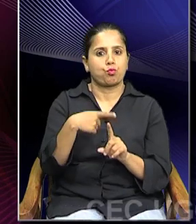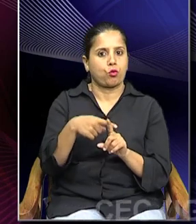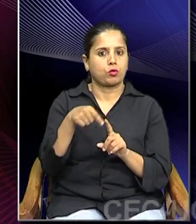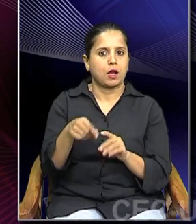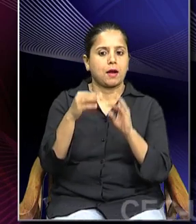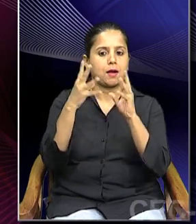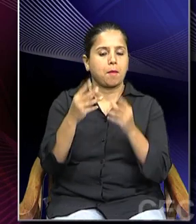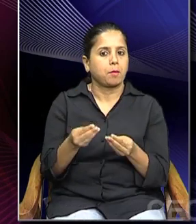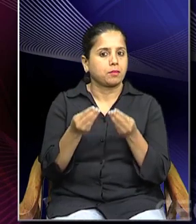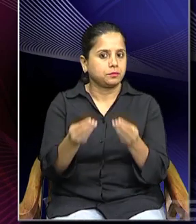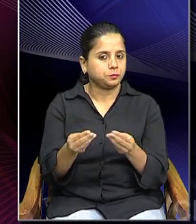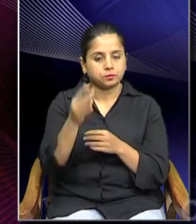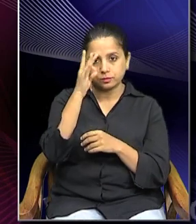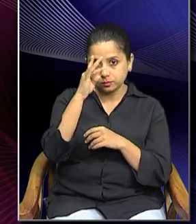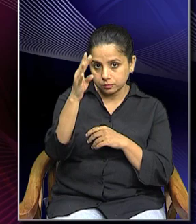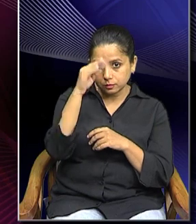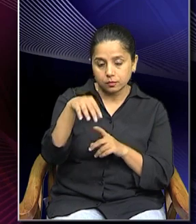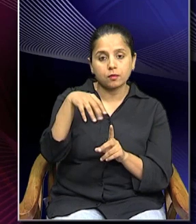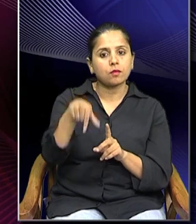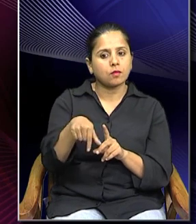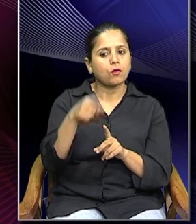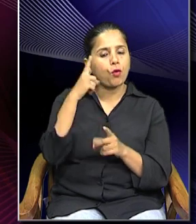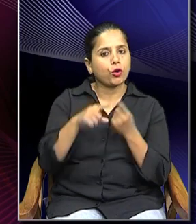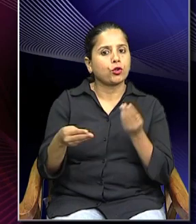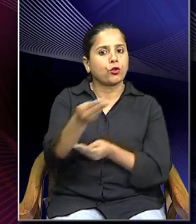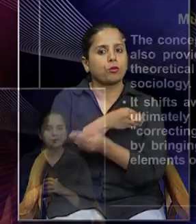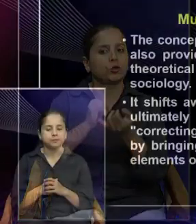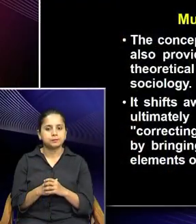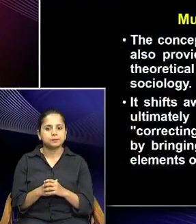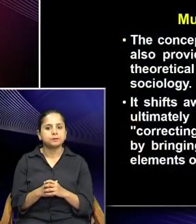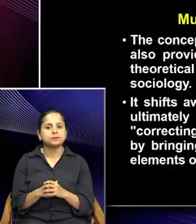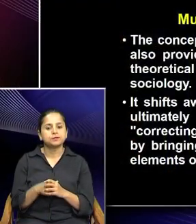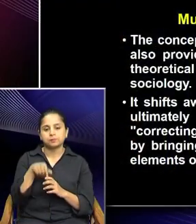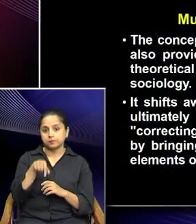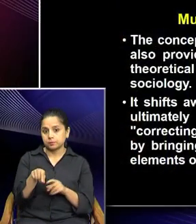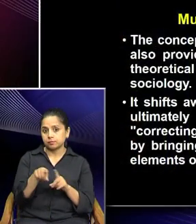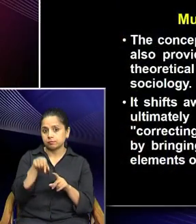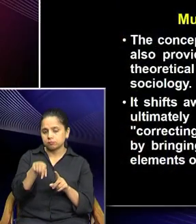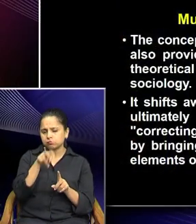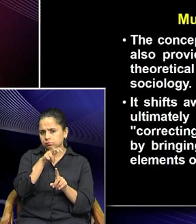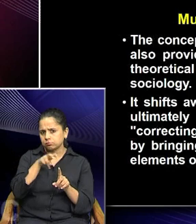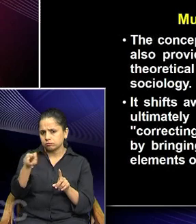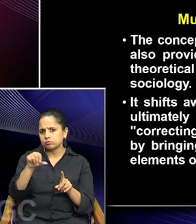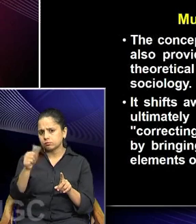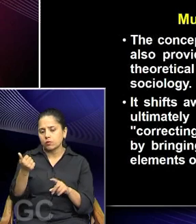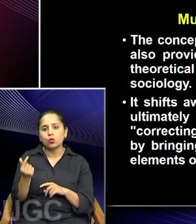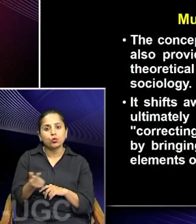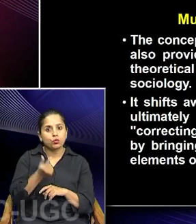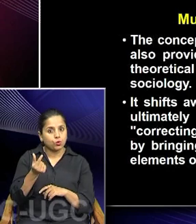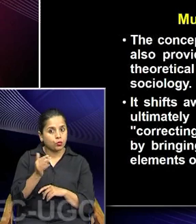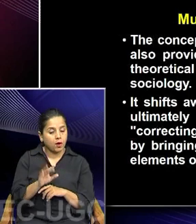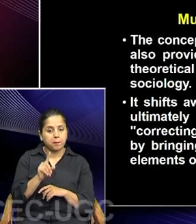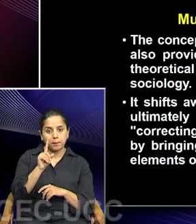point of theoretical departure for economic sociology. It gets away from the useful